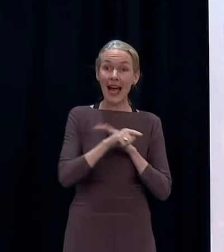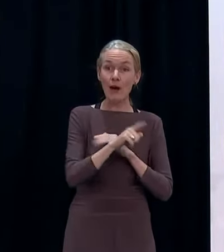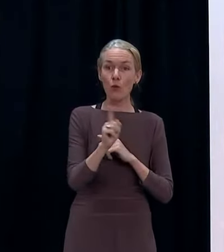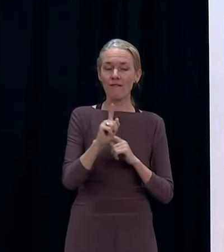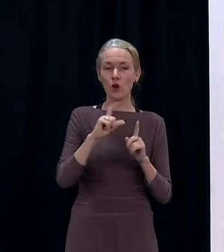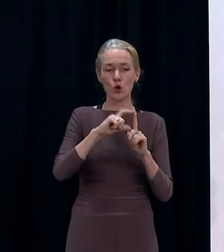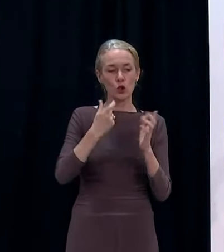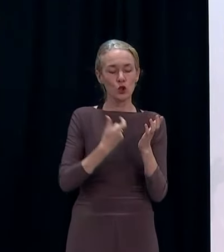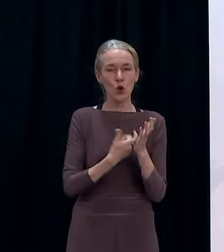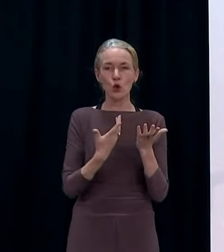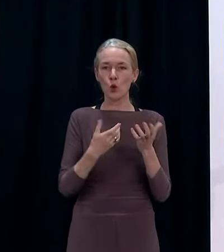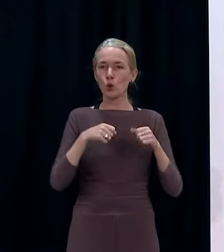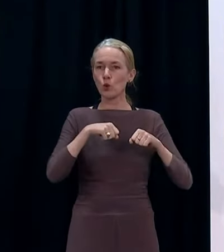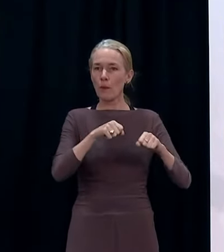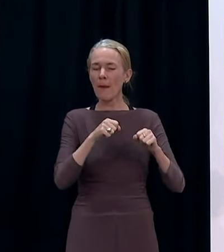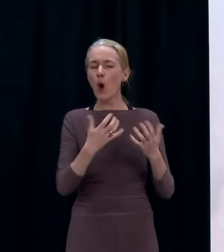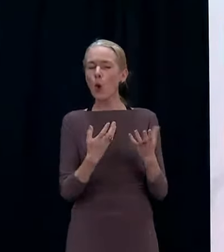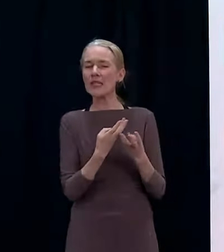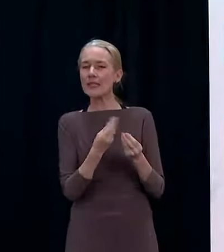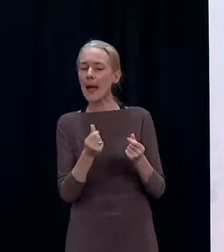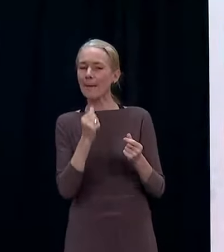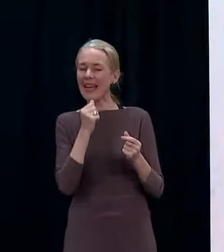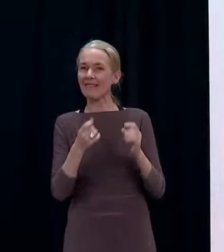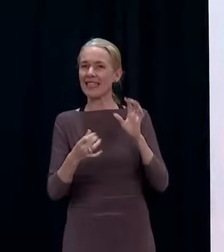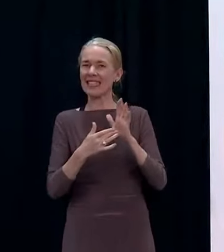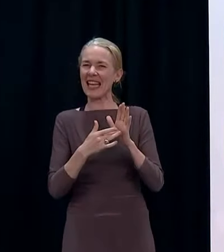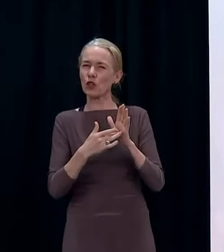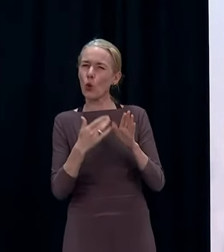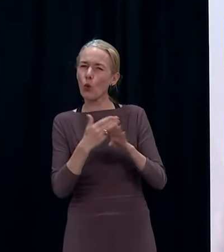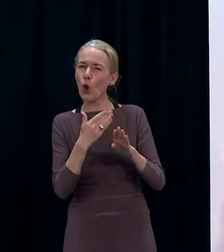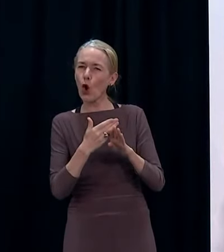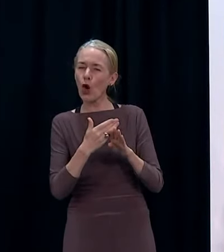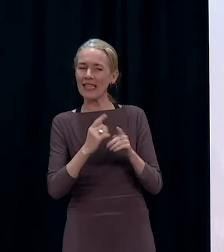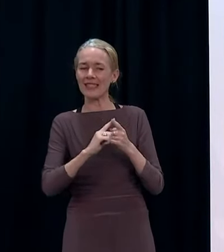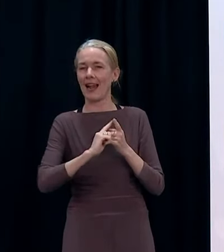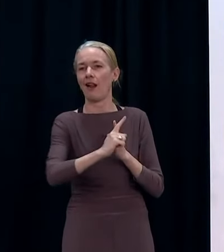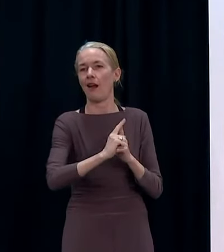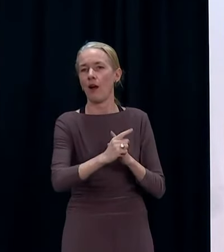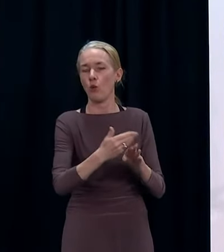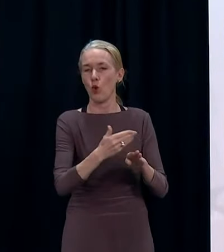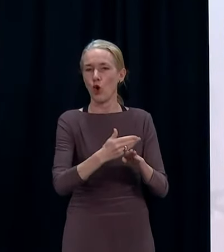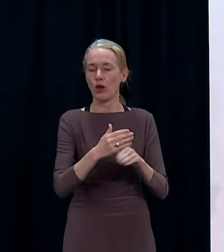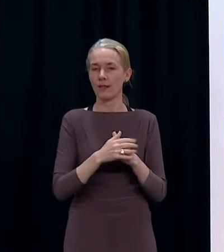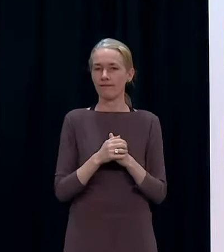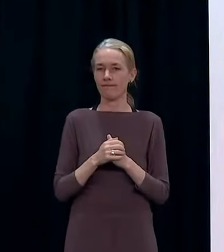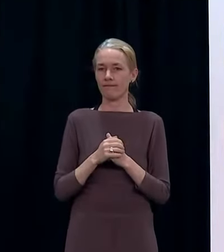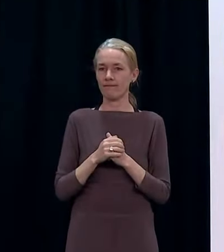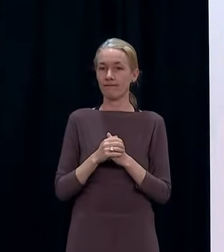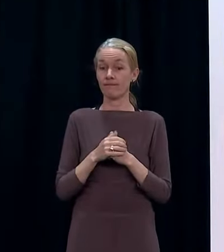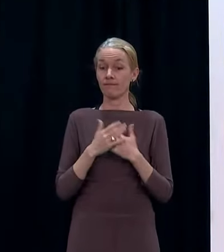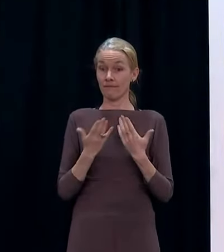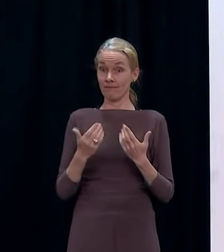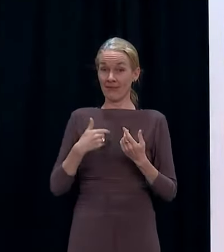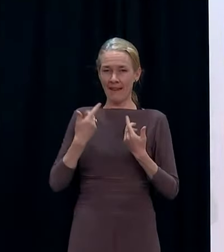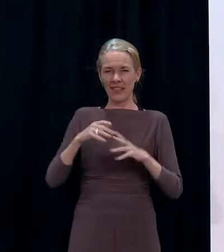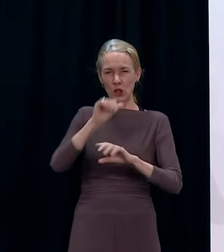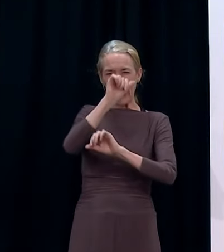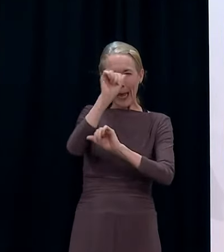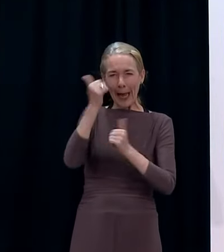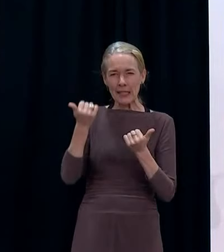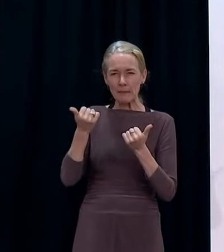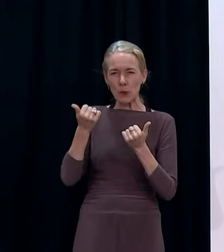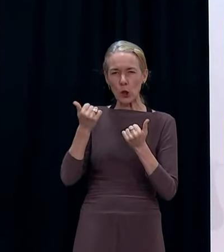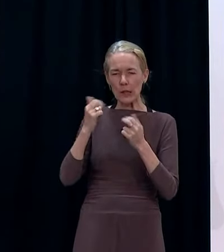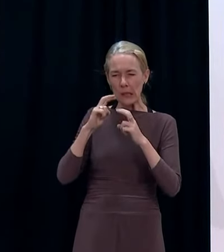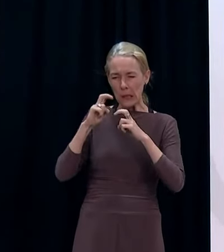worker. Furthermore, based on our updated modelling, the reproduction rate of the virus in this outbreak is